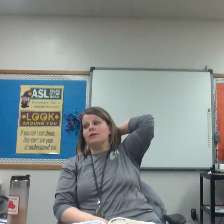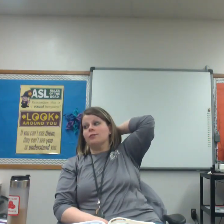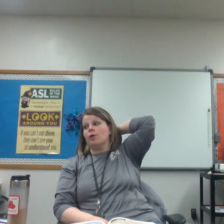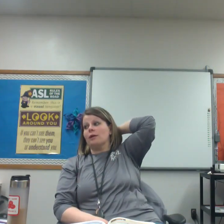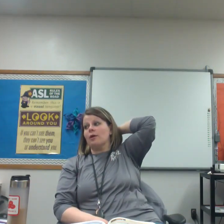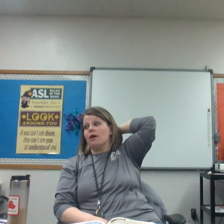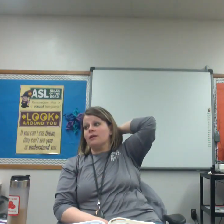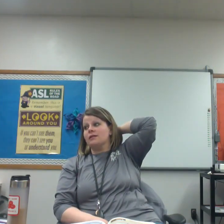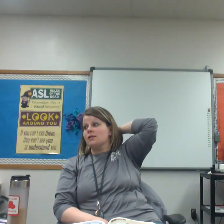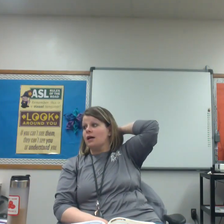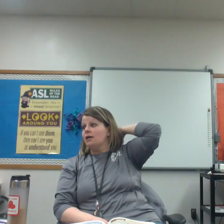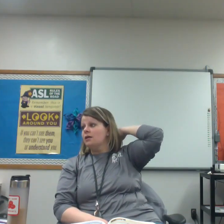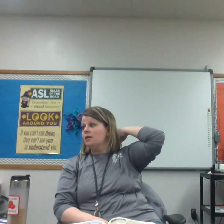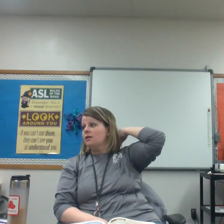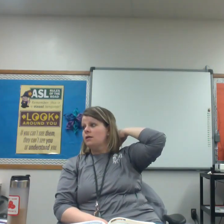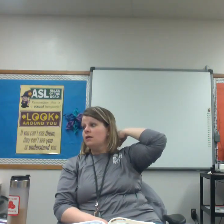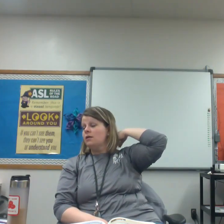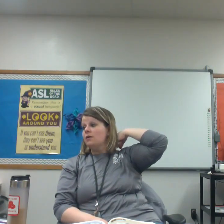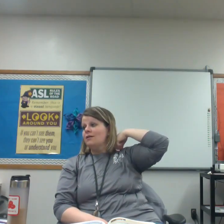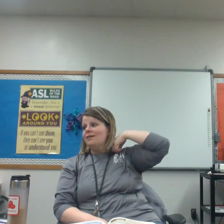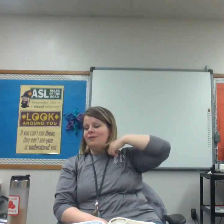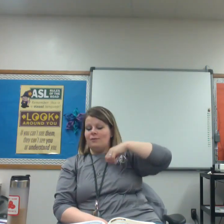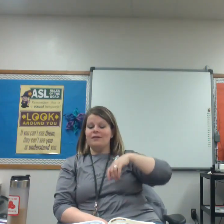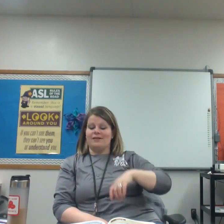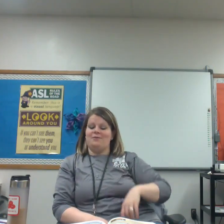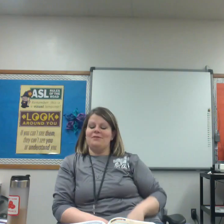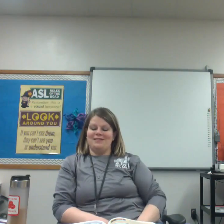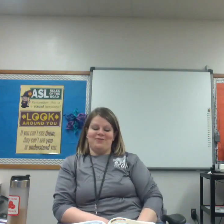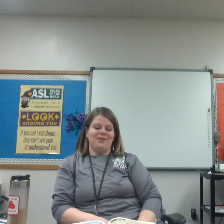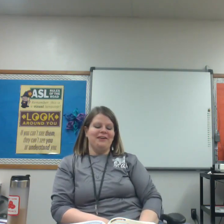learn more about all these, huh? Which is why we should play Uno. Well, let's get through this stuff.